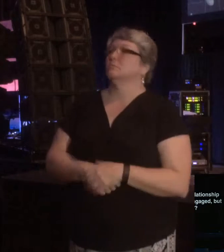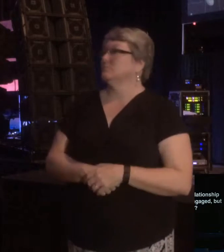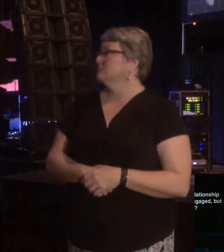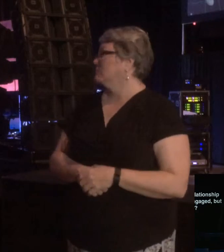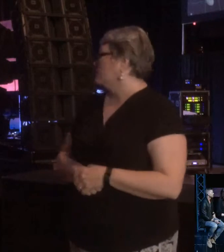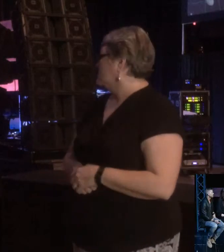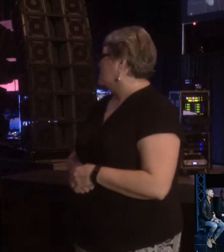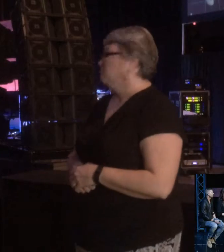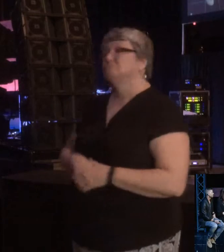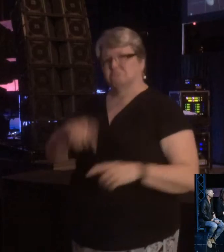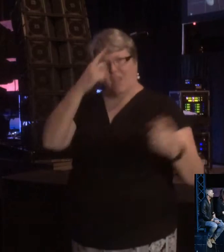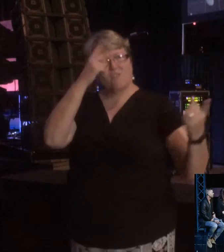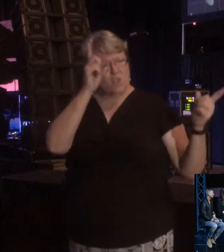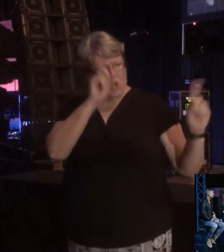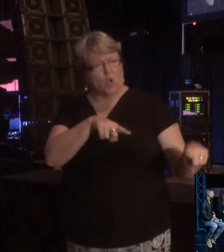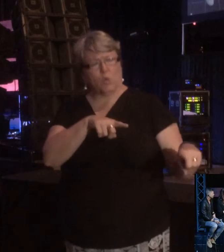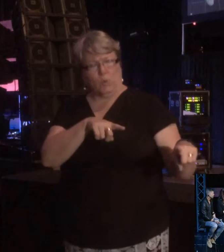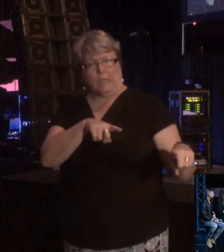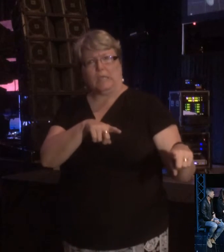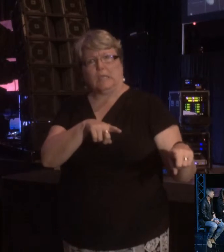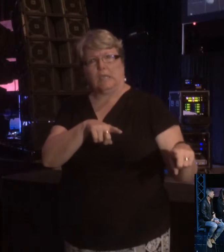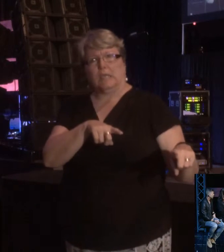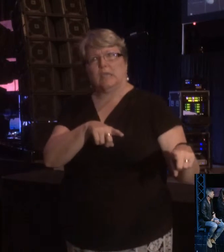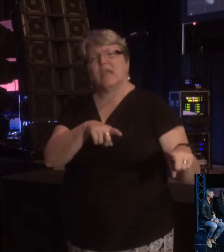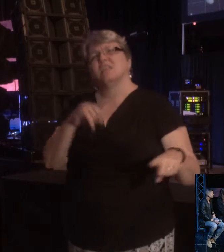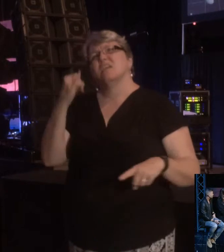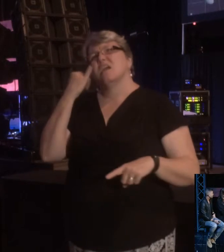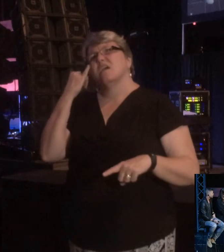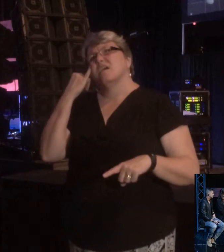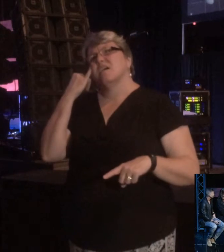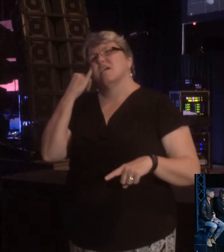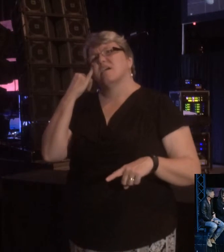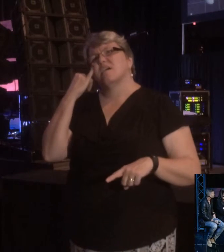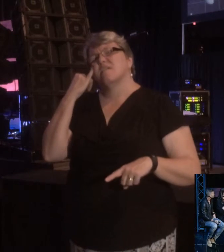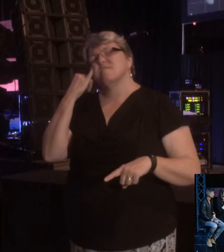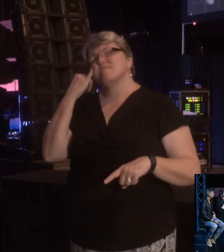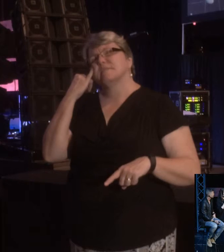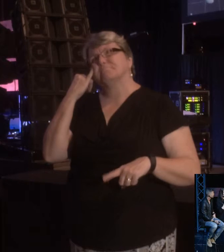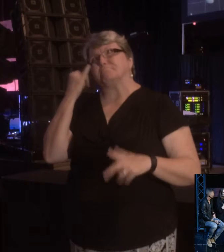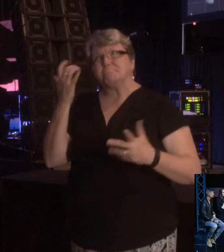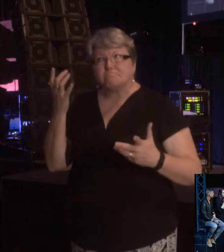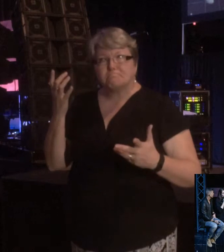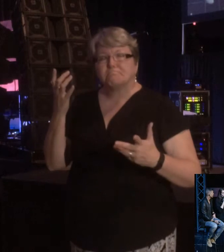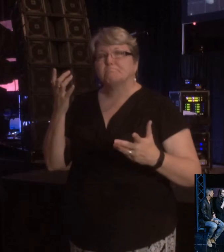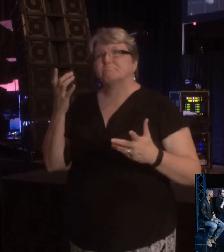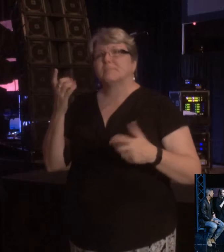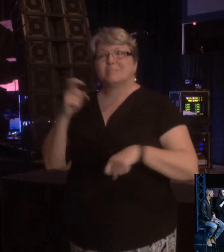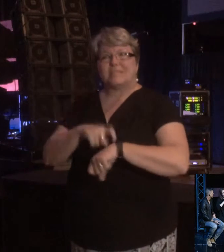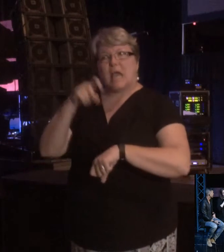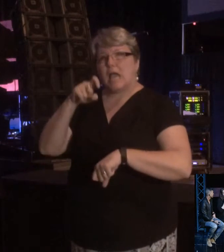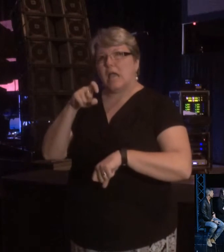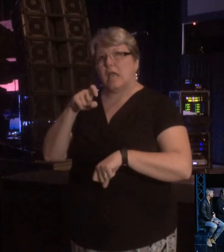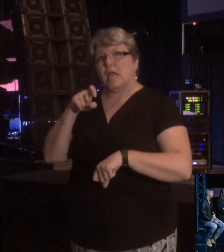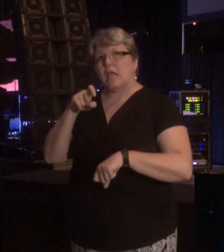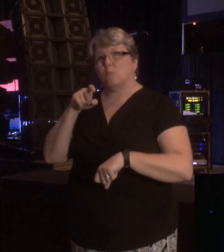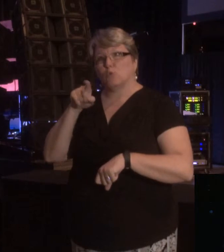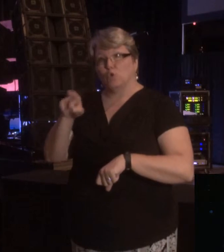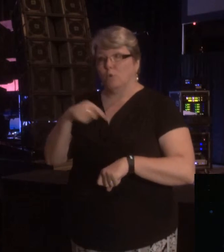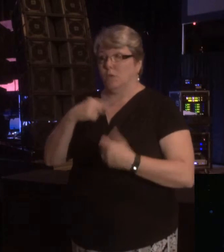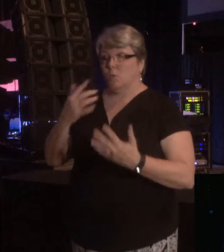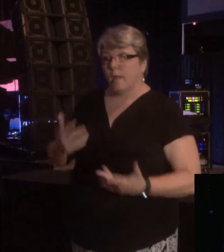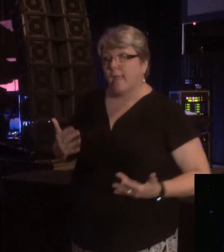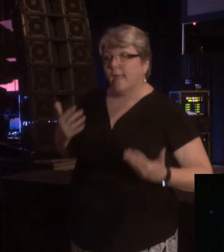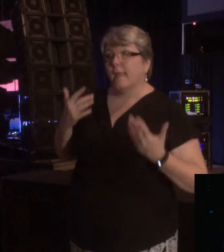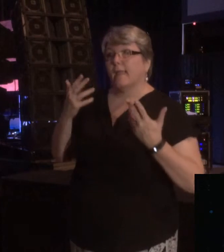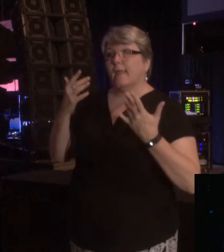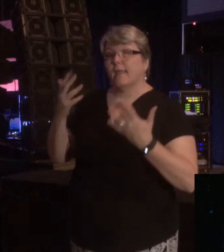phone, or you still need to be living your life, but you have to still carve out time as you would if you